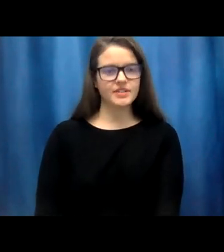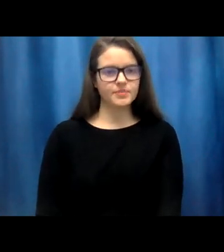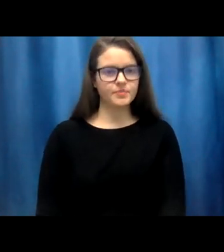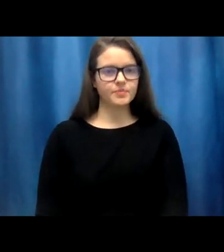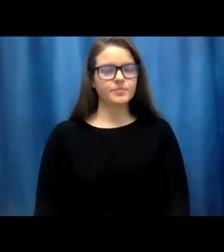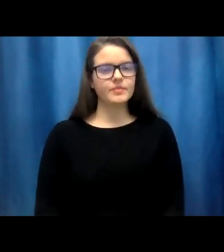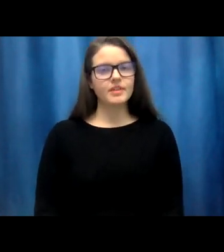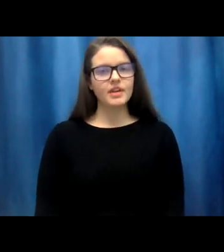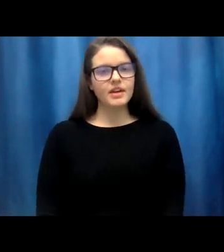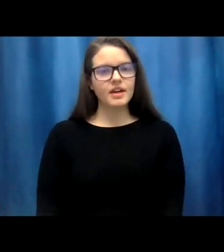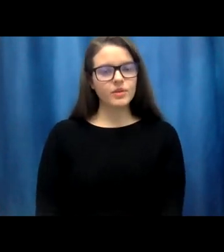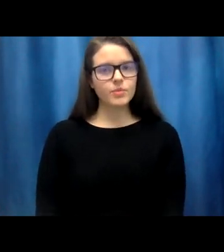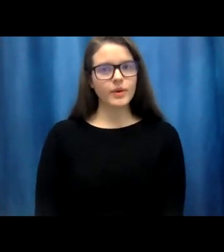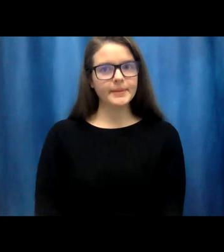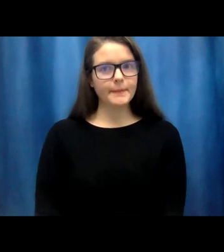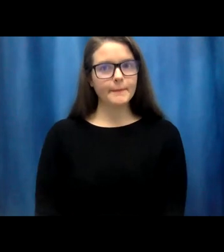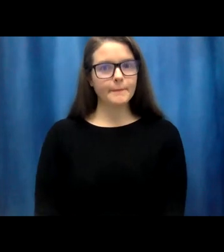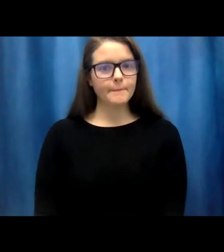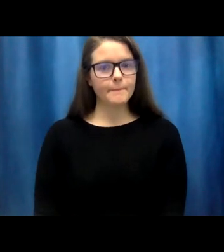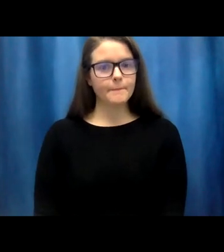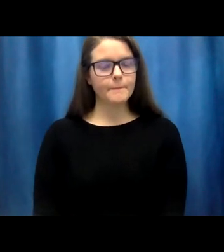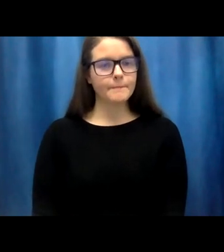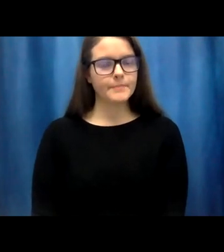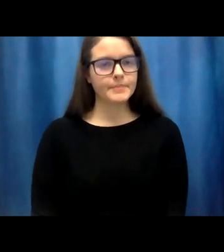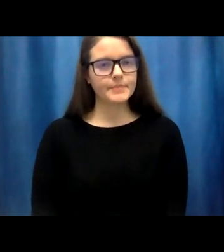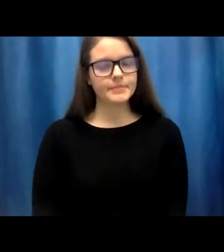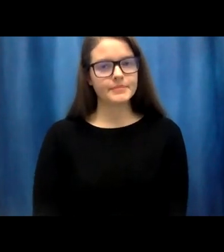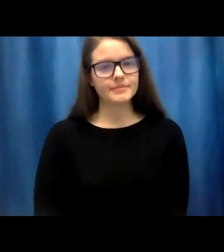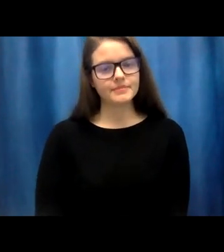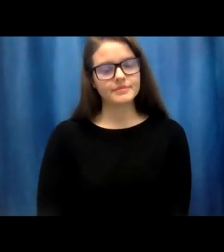expect. Another point